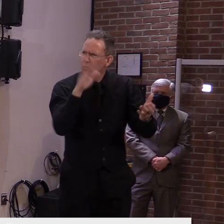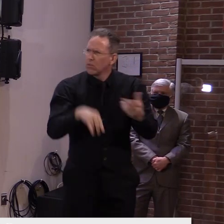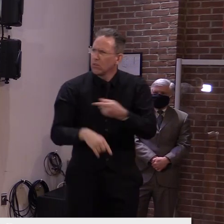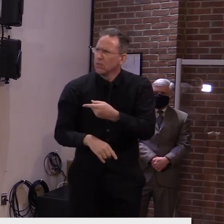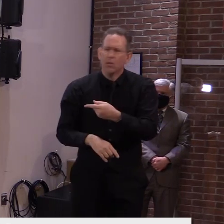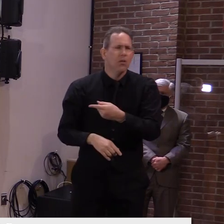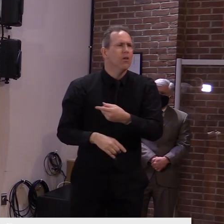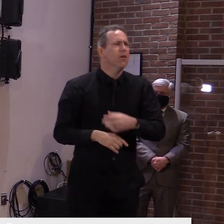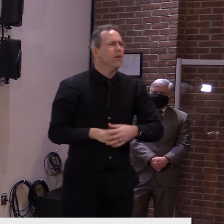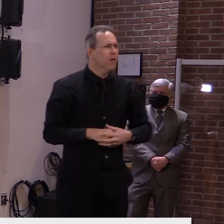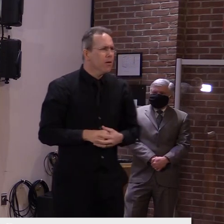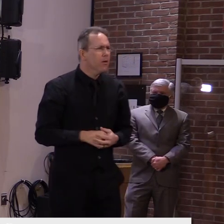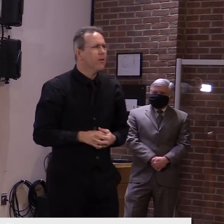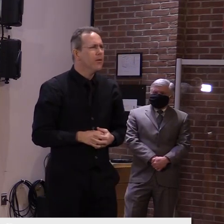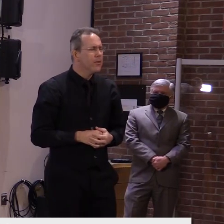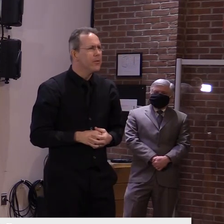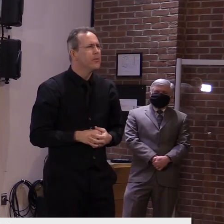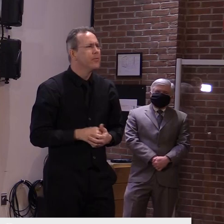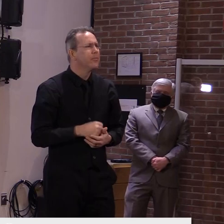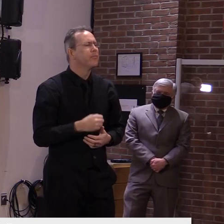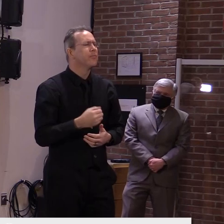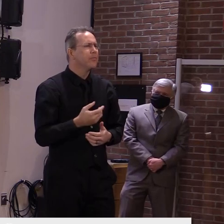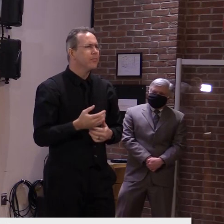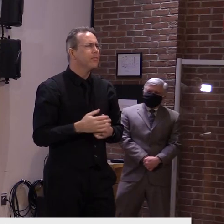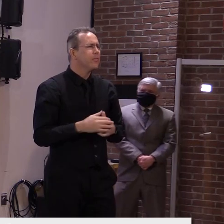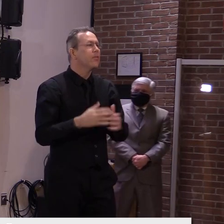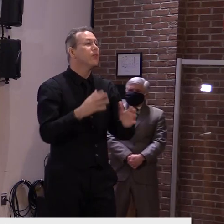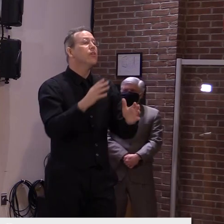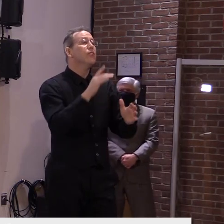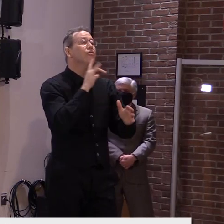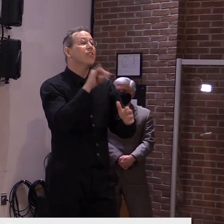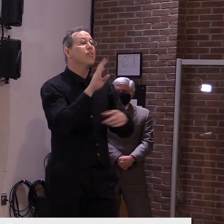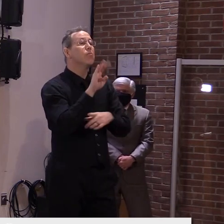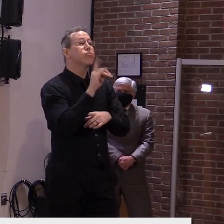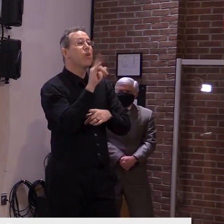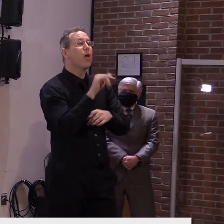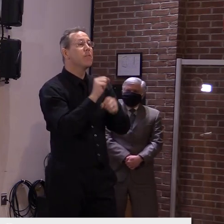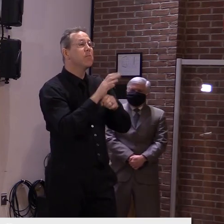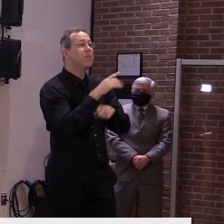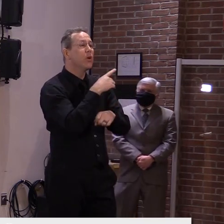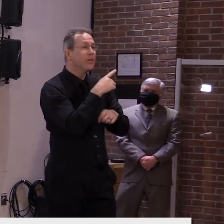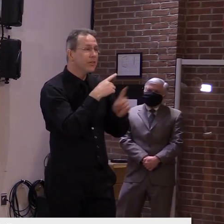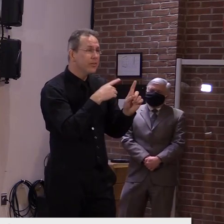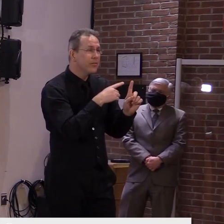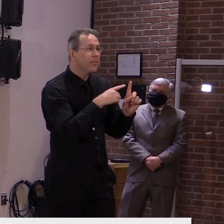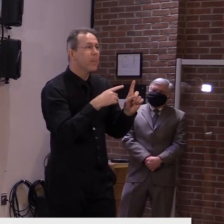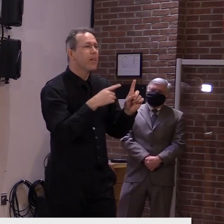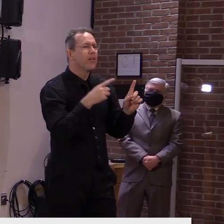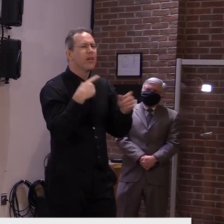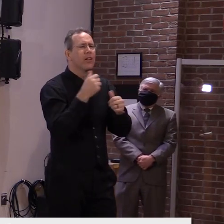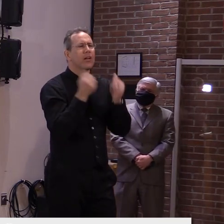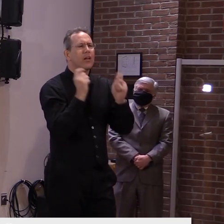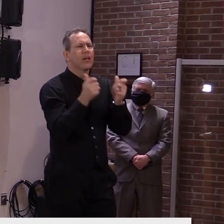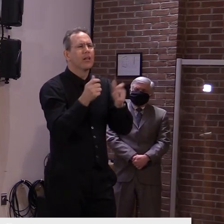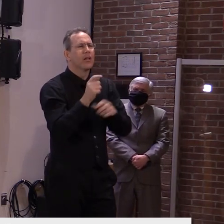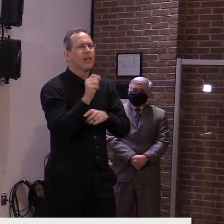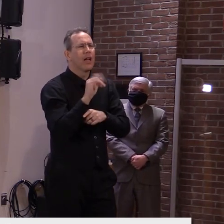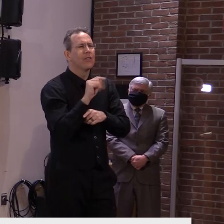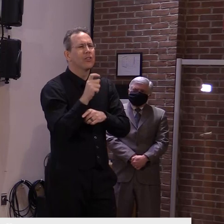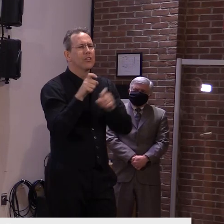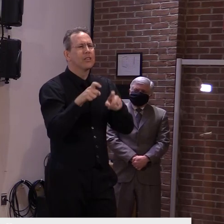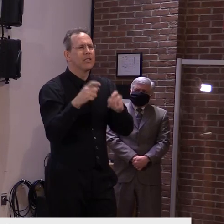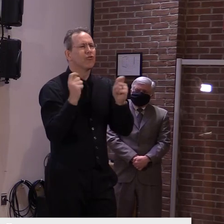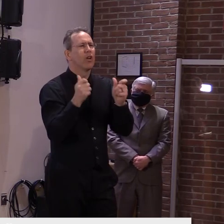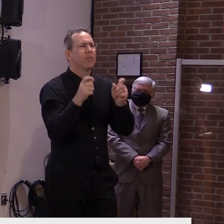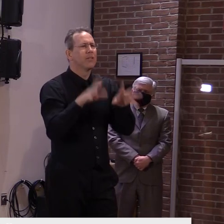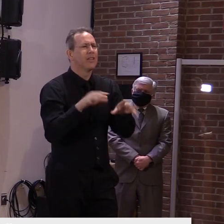And I did state at that time that four of them were still being confirmed by PCR, and I don't know if they were